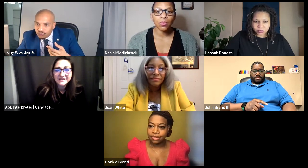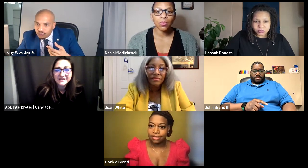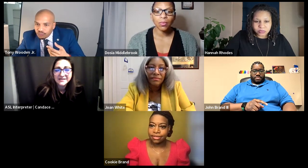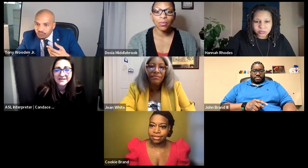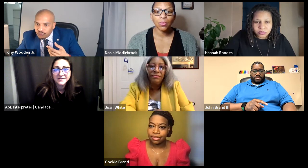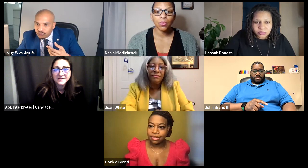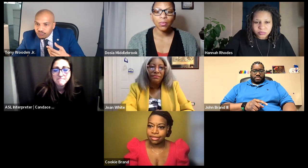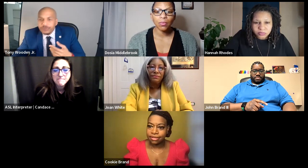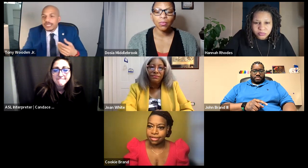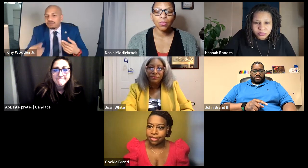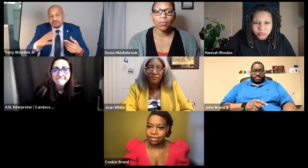Let's see.